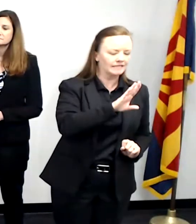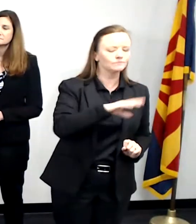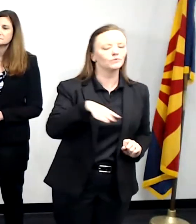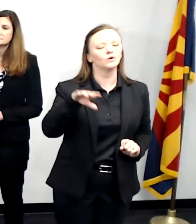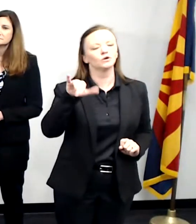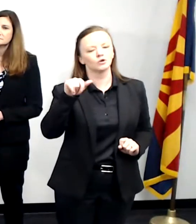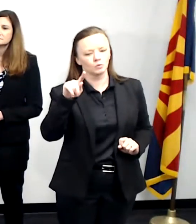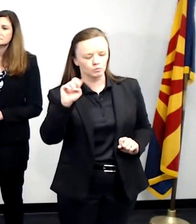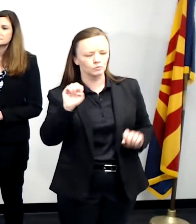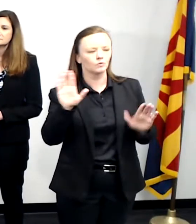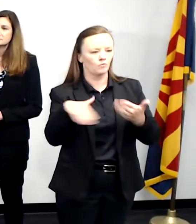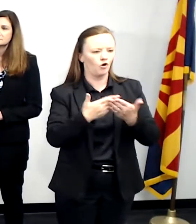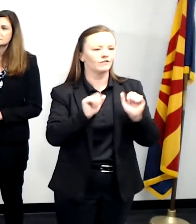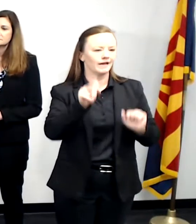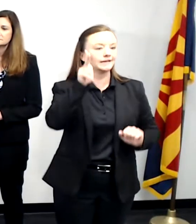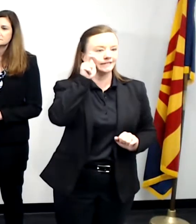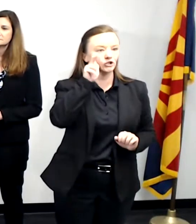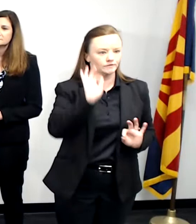right now.